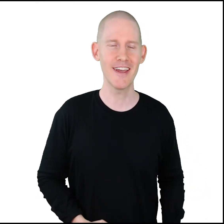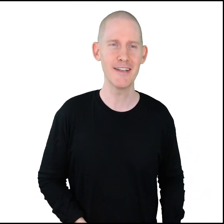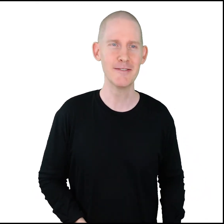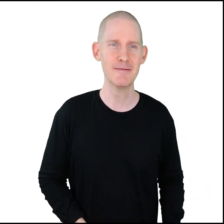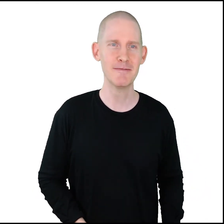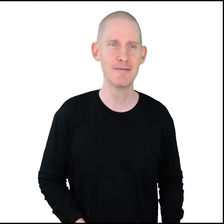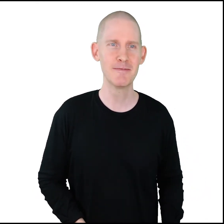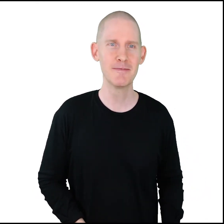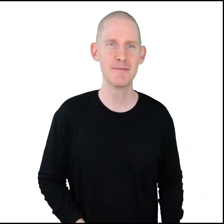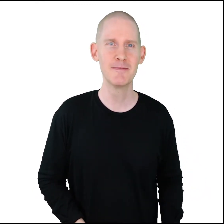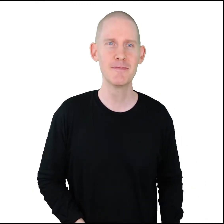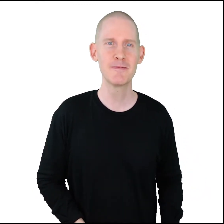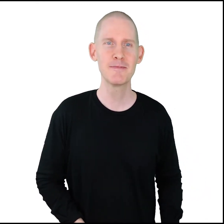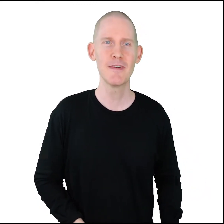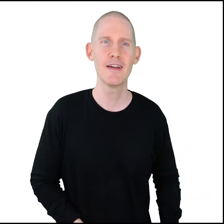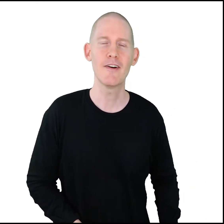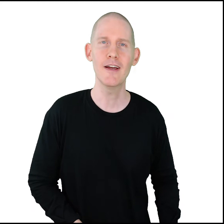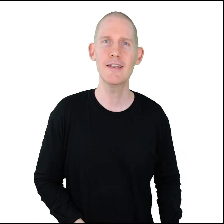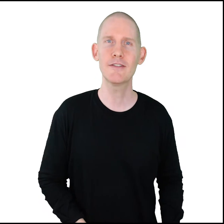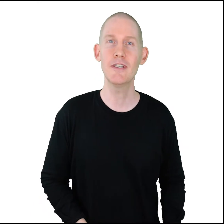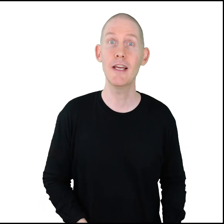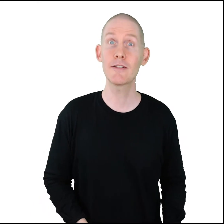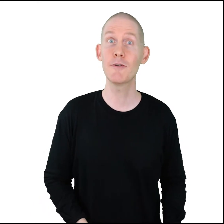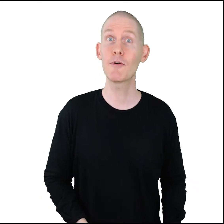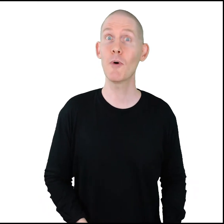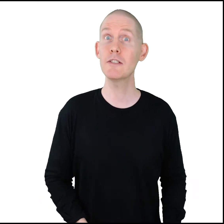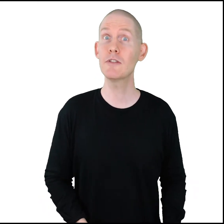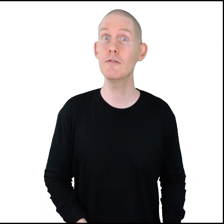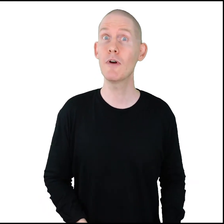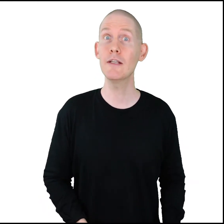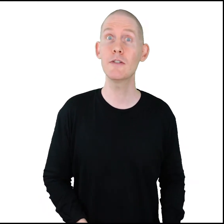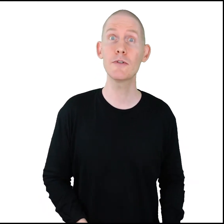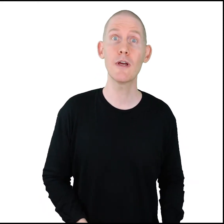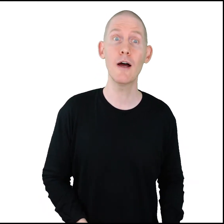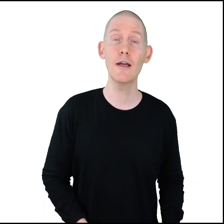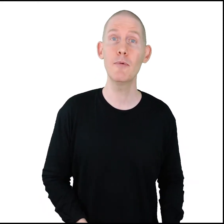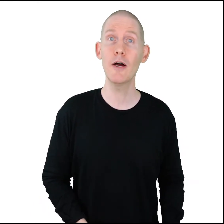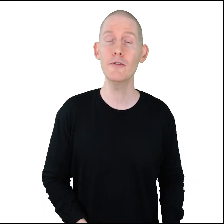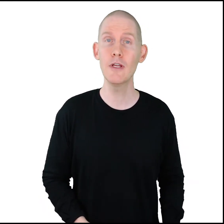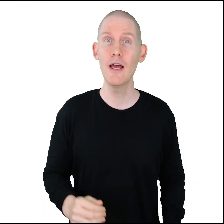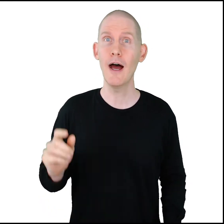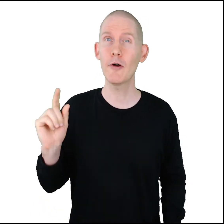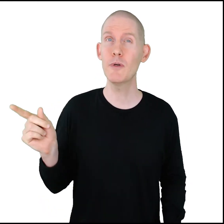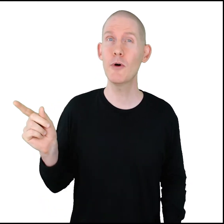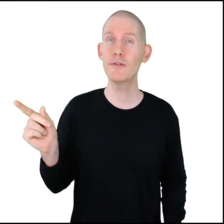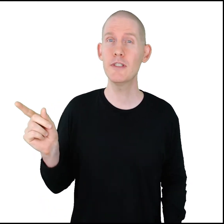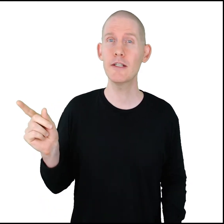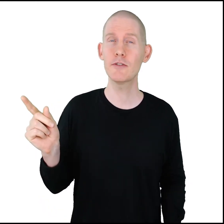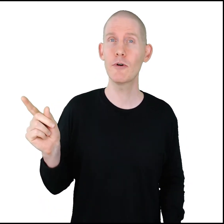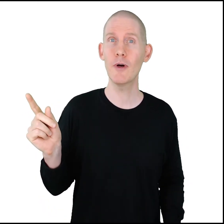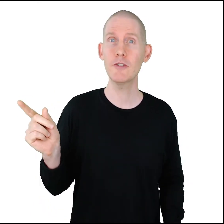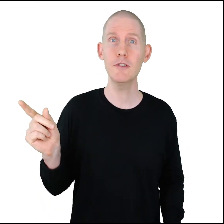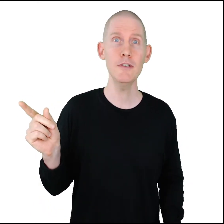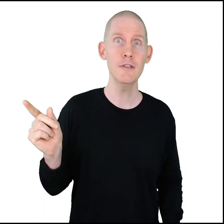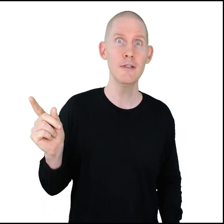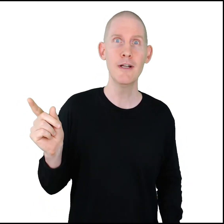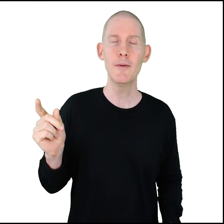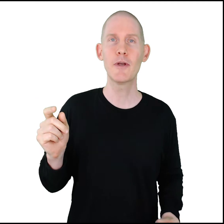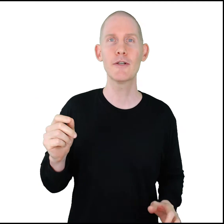Okay. All right, this is a yes-no question. Raise those eyebrows. How do we know it's a yes-no question? Because